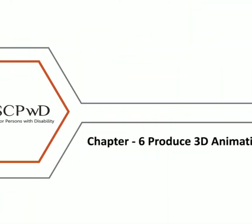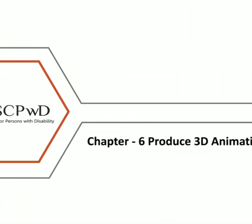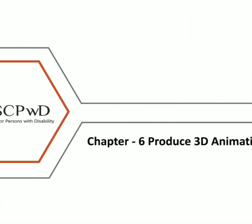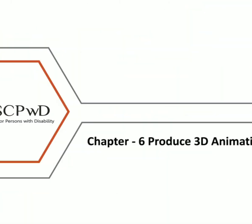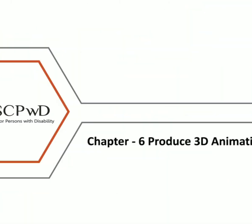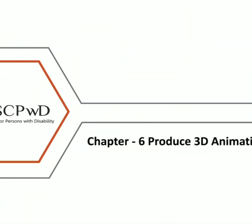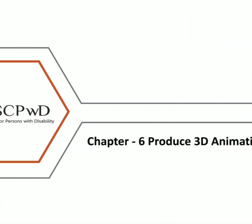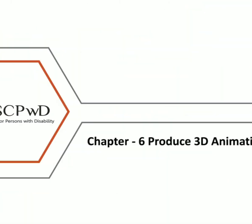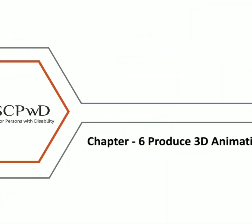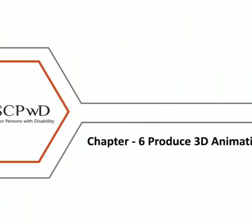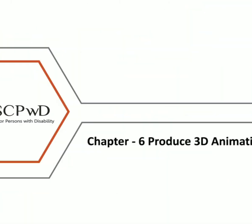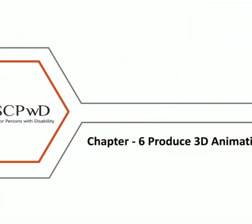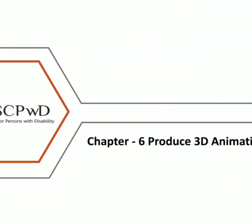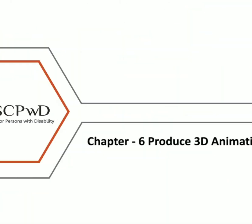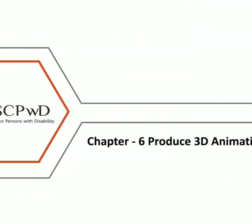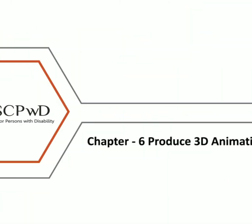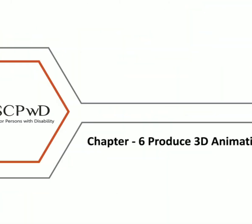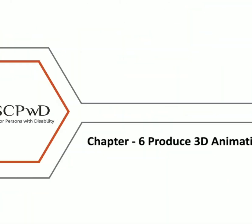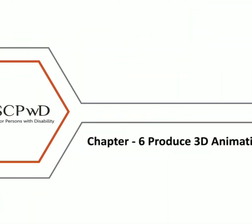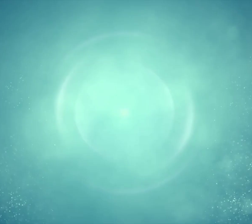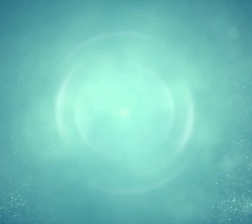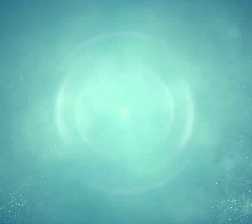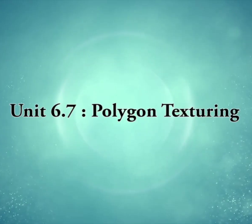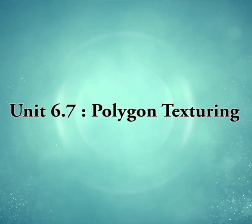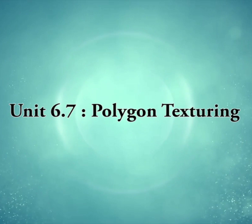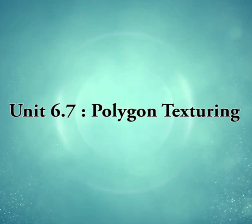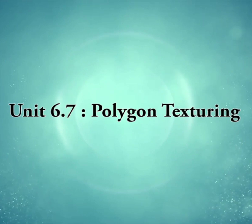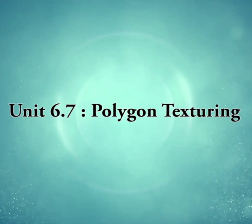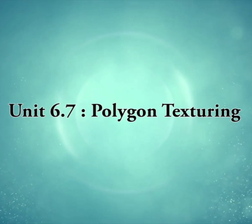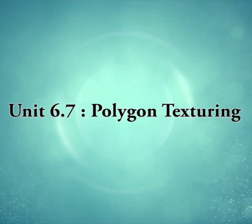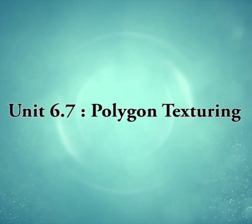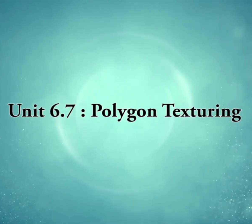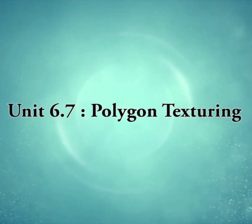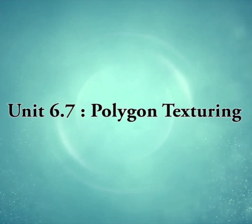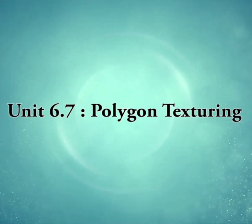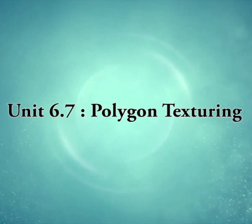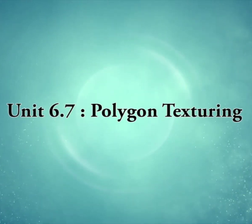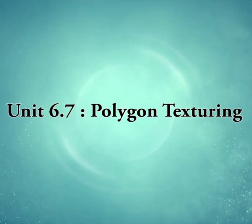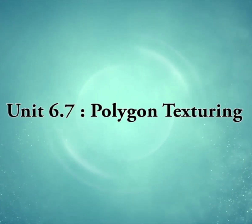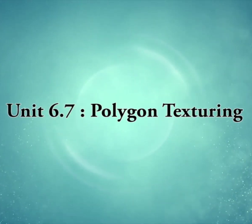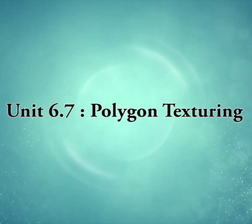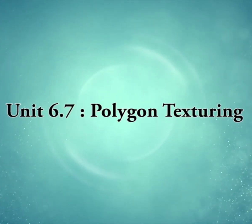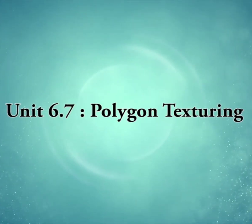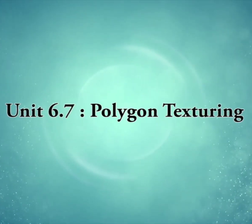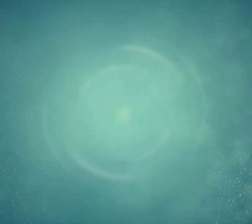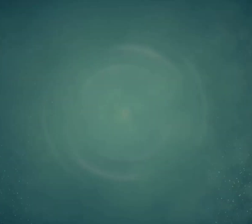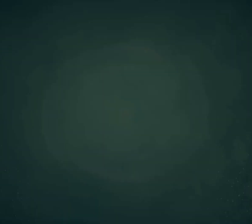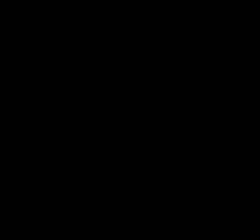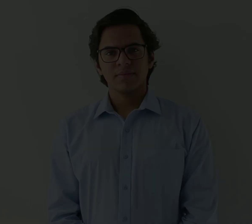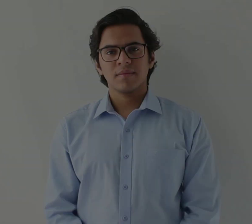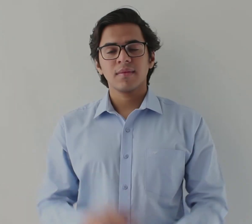Chapter 6: Produce 3D Animation. Unit 6.7: Polygon